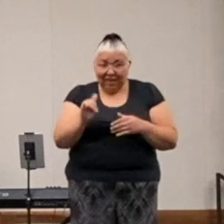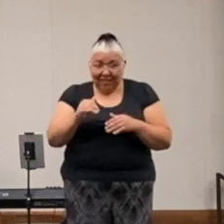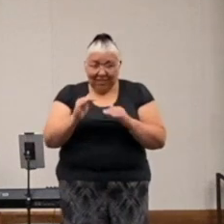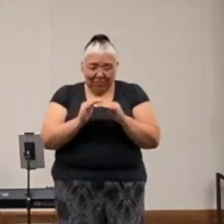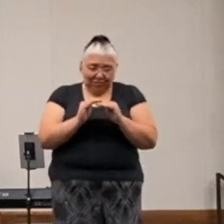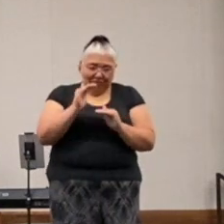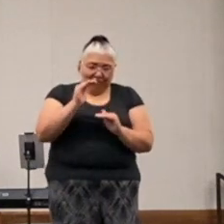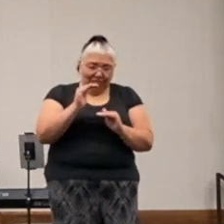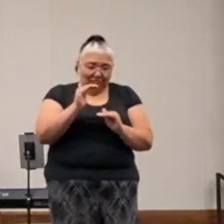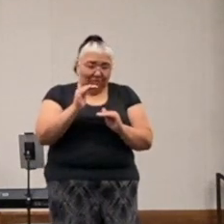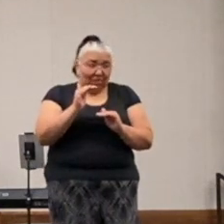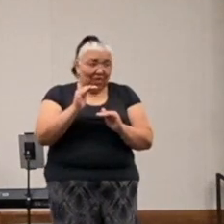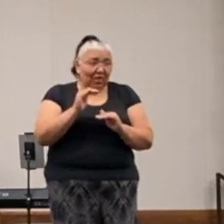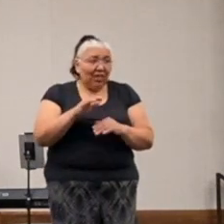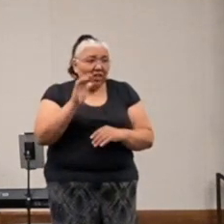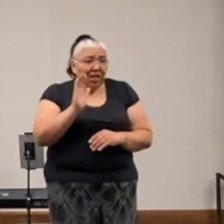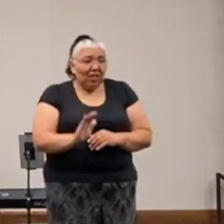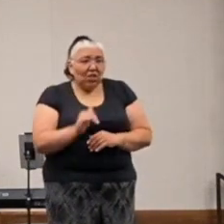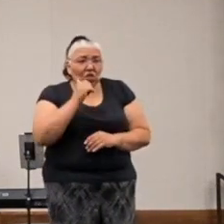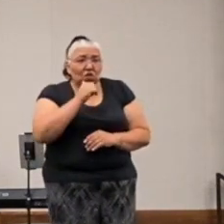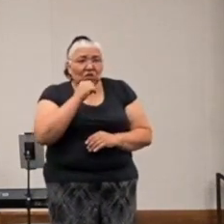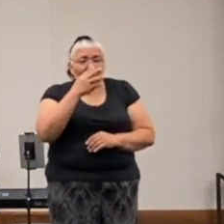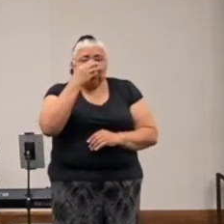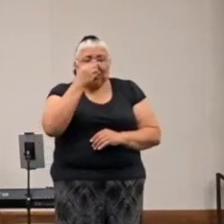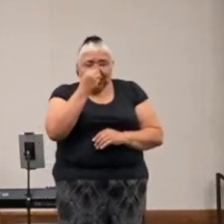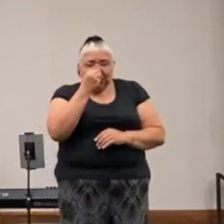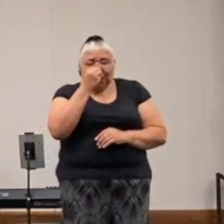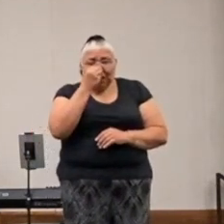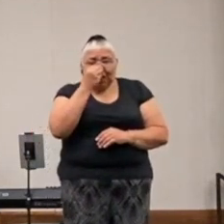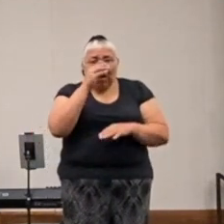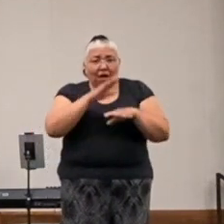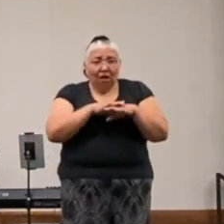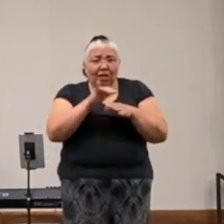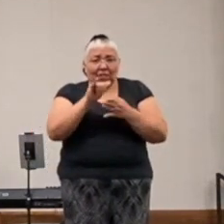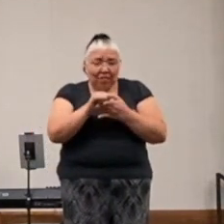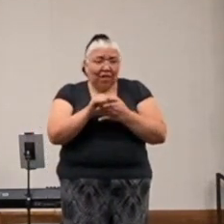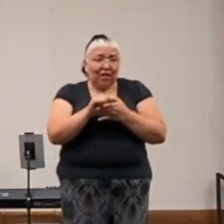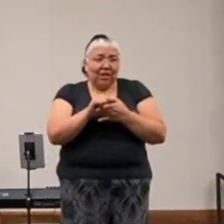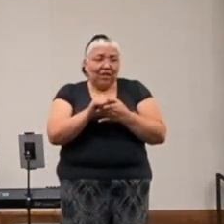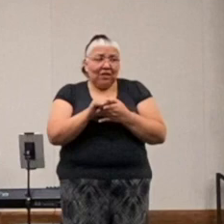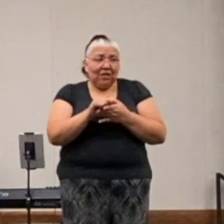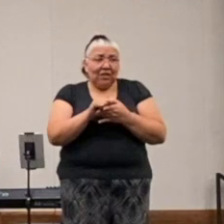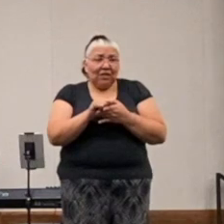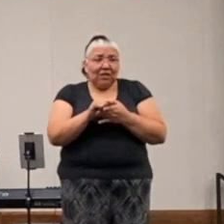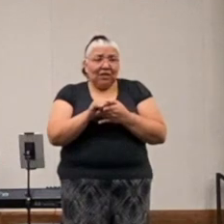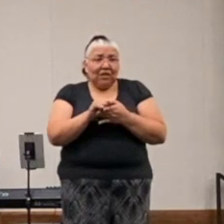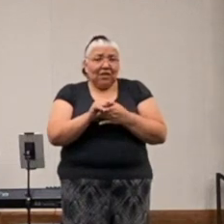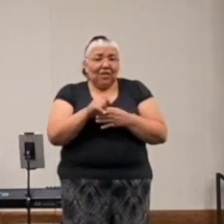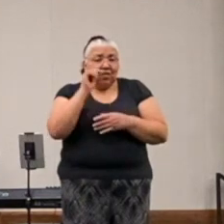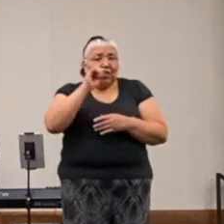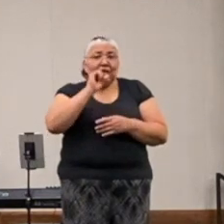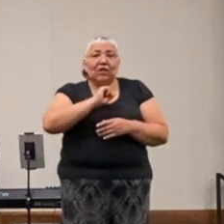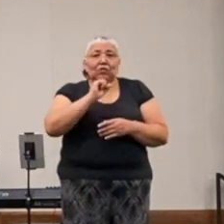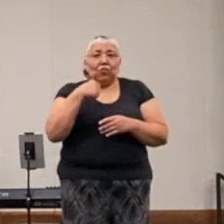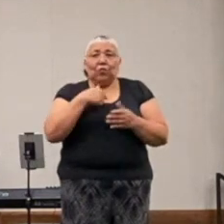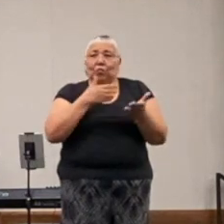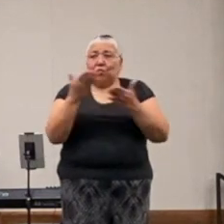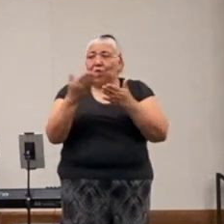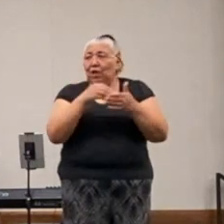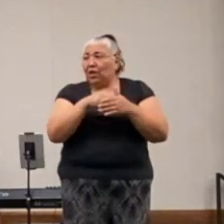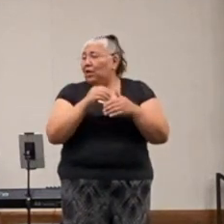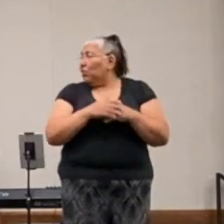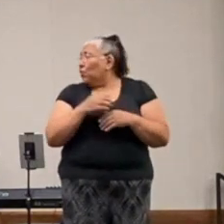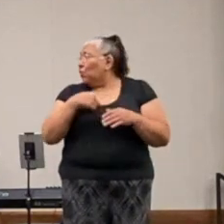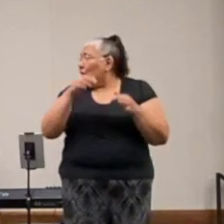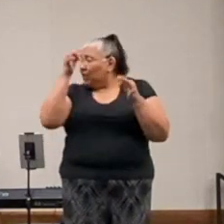deep mud. The little girls are sleeping on that. And the kids, the teenagers that we took in with them, and